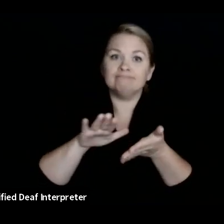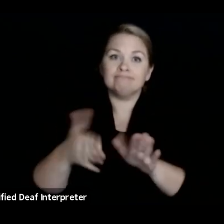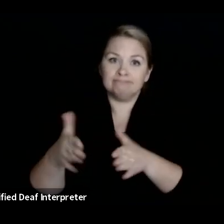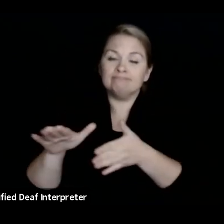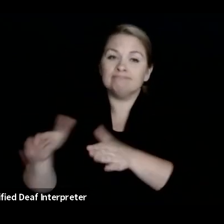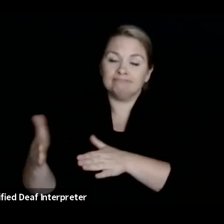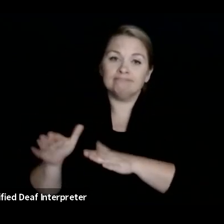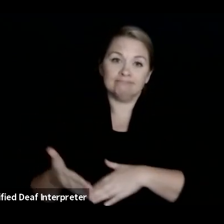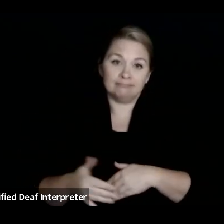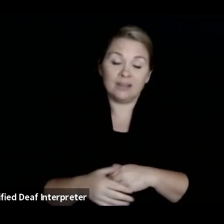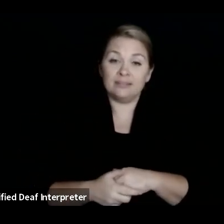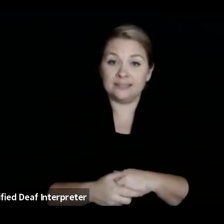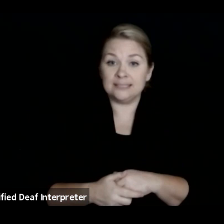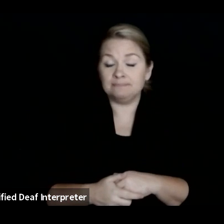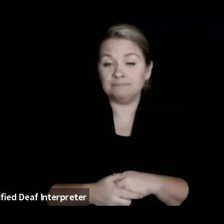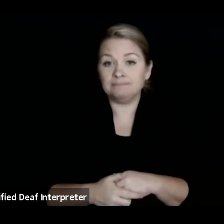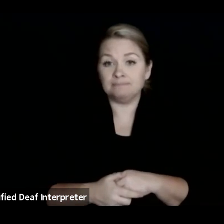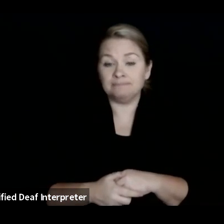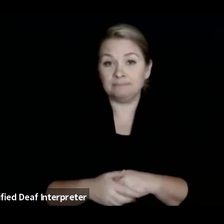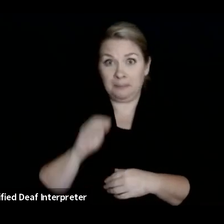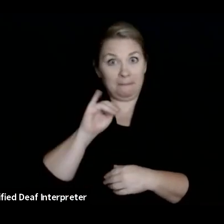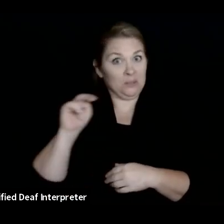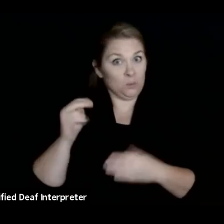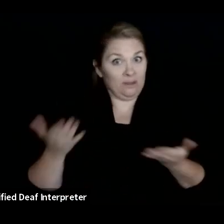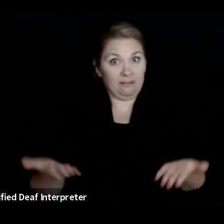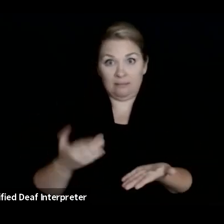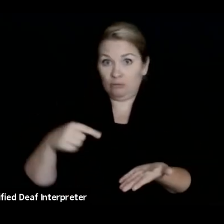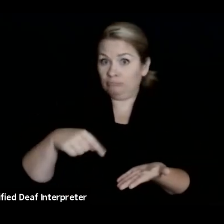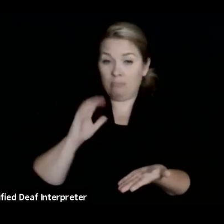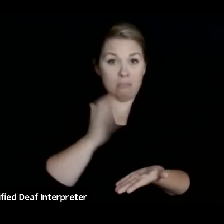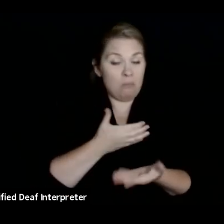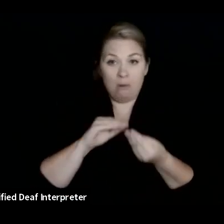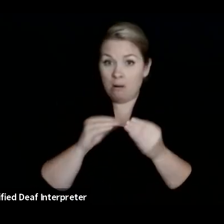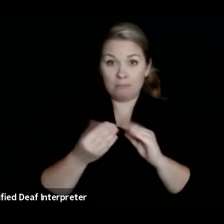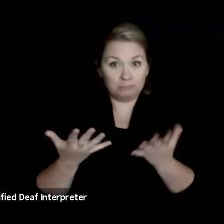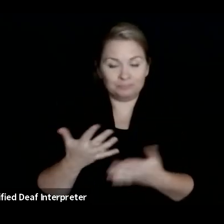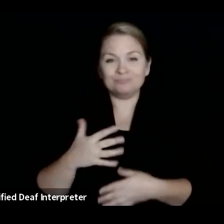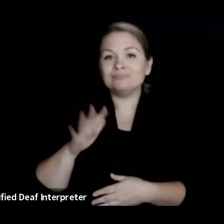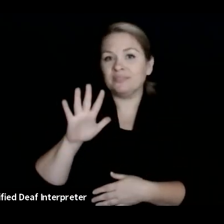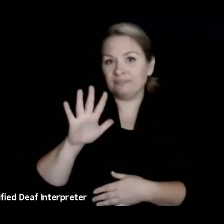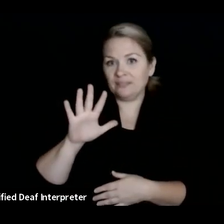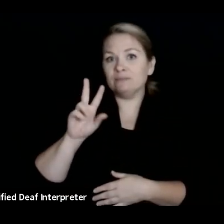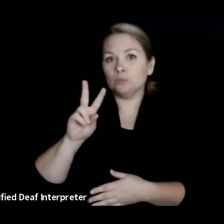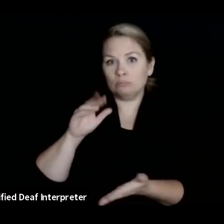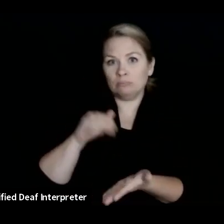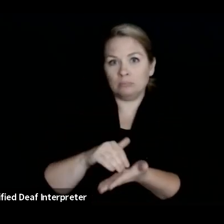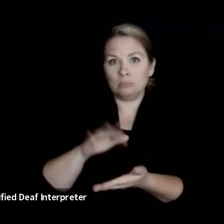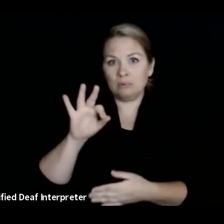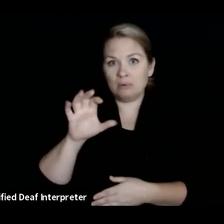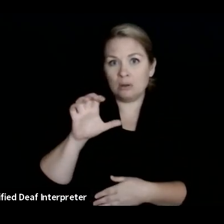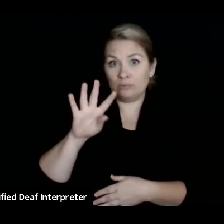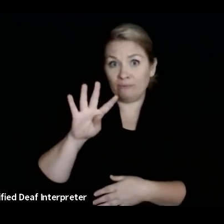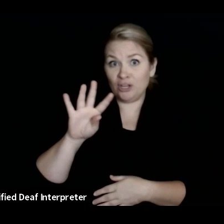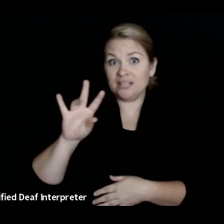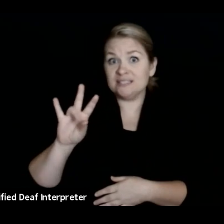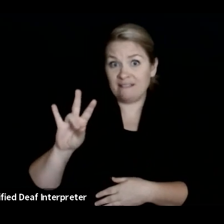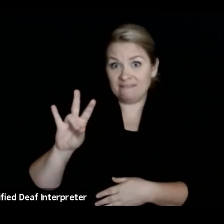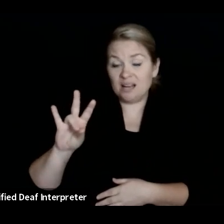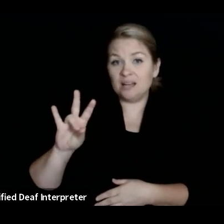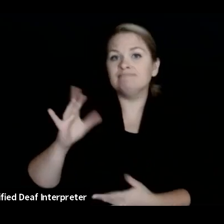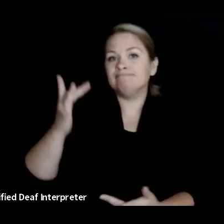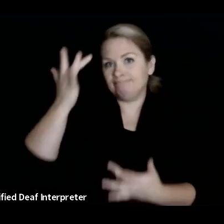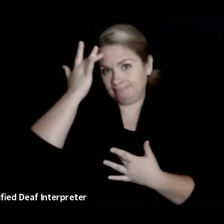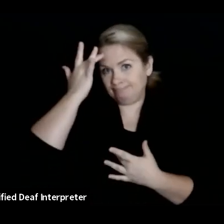52,947 cases. That's up 681 from yesterday. And our median age of cases is remaining